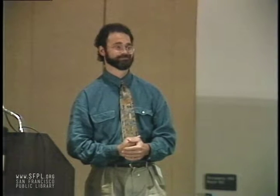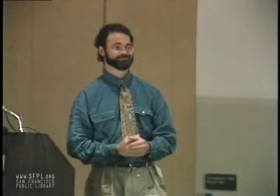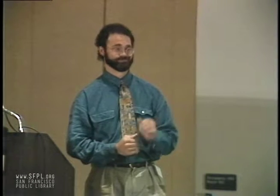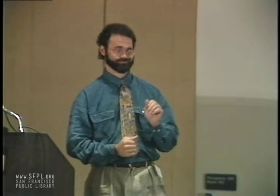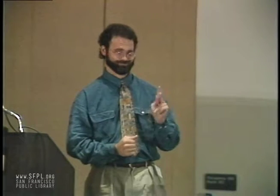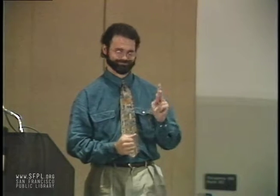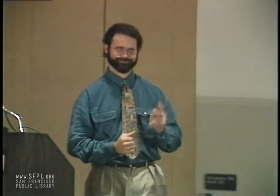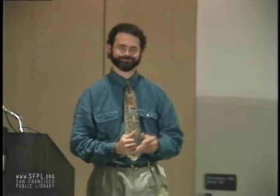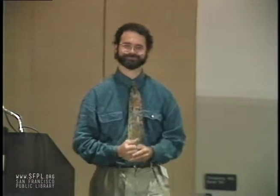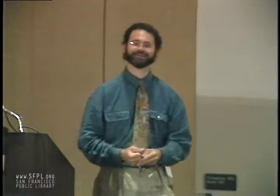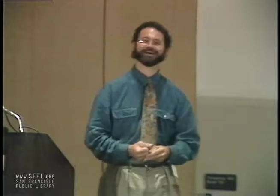language.